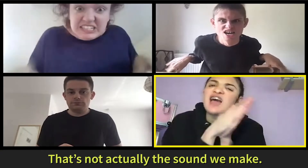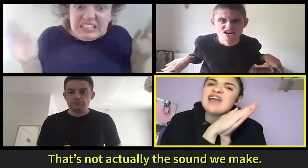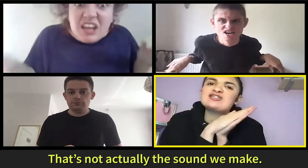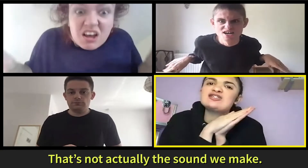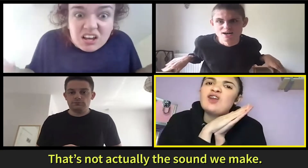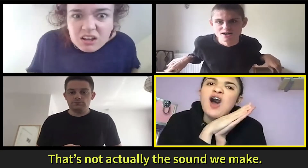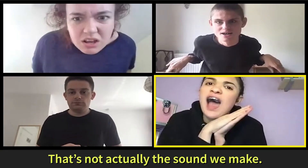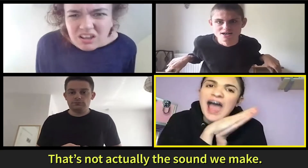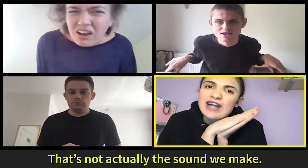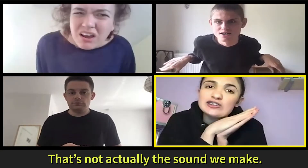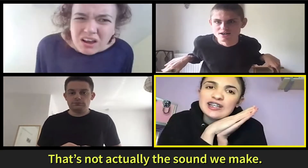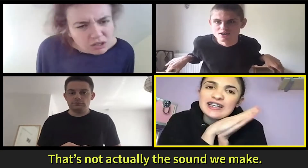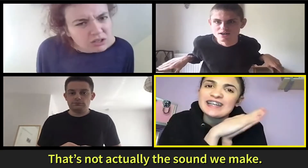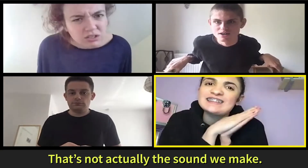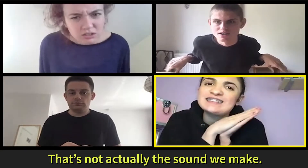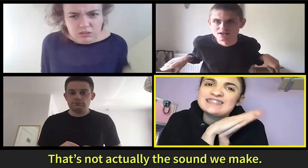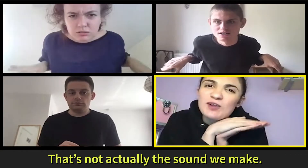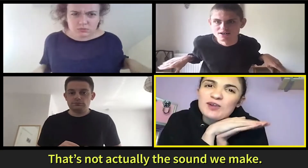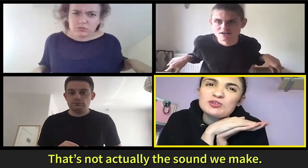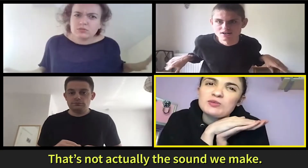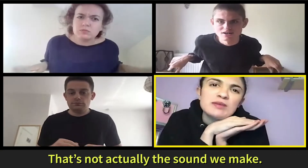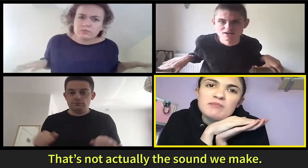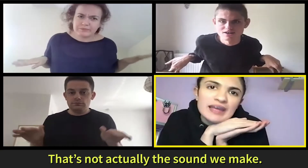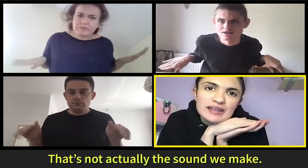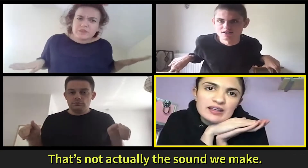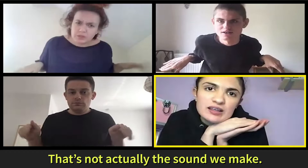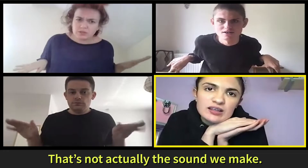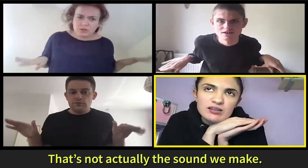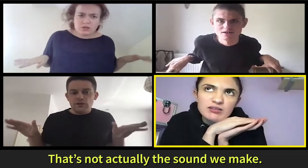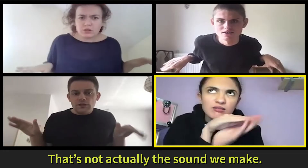that's not really the sound we make.